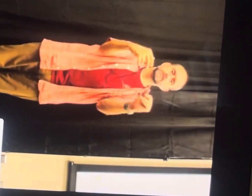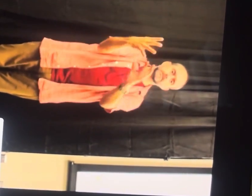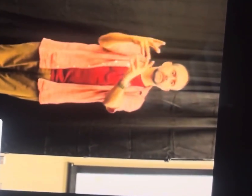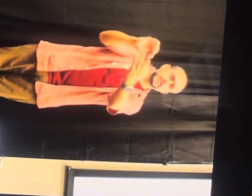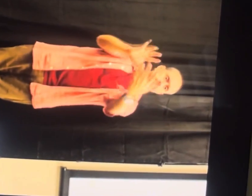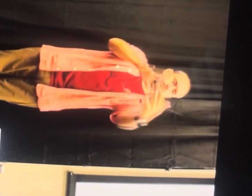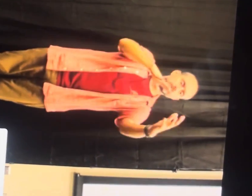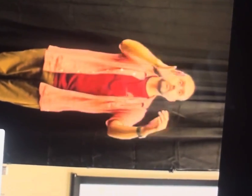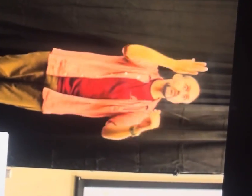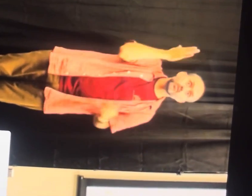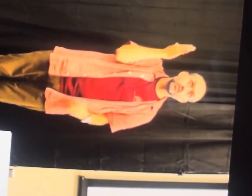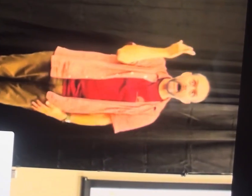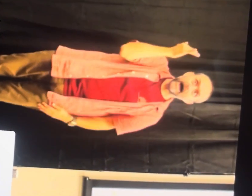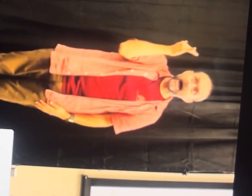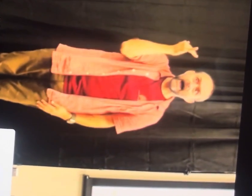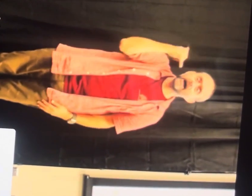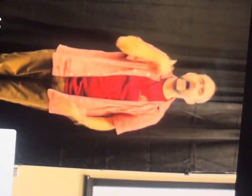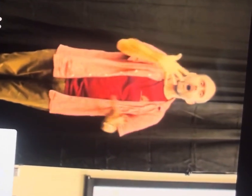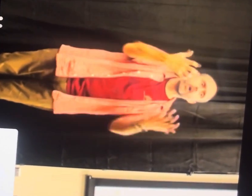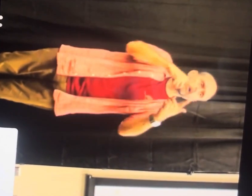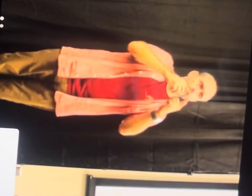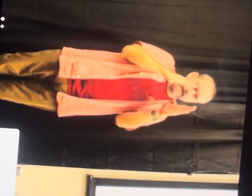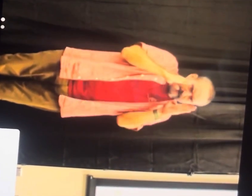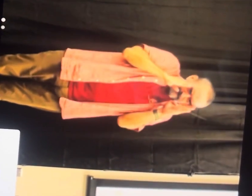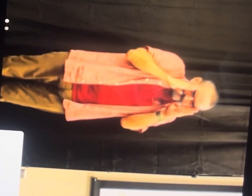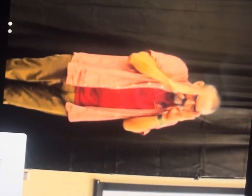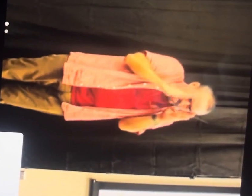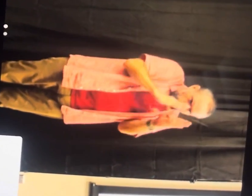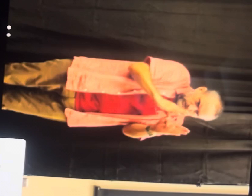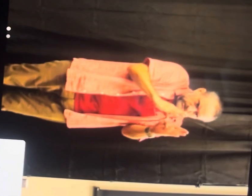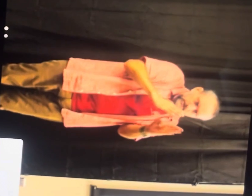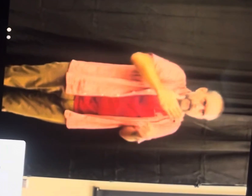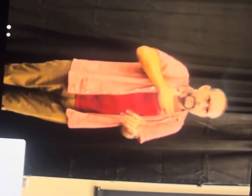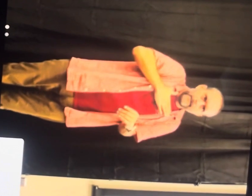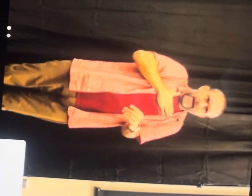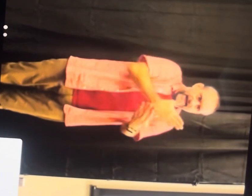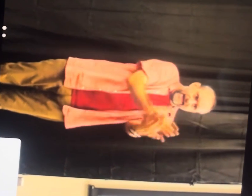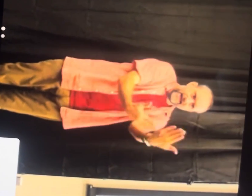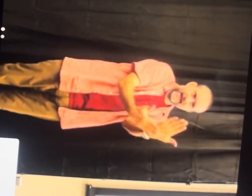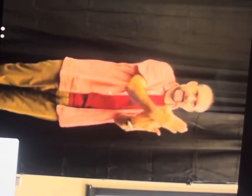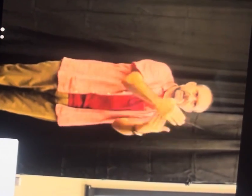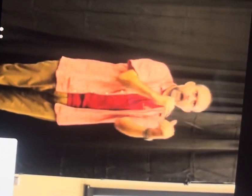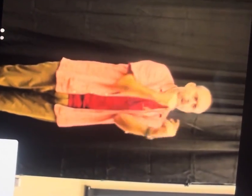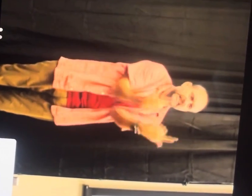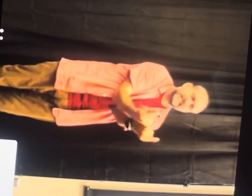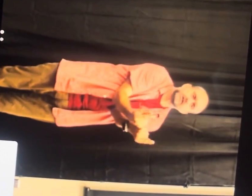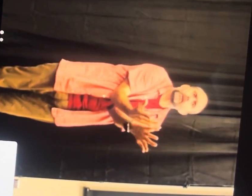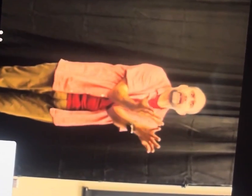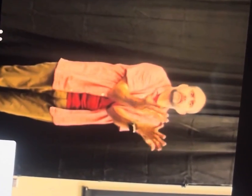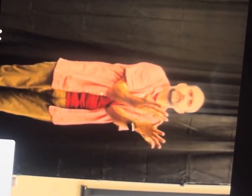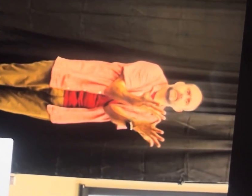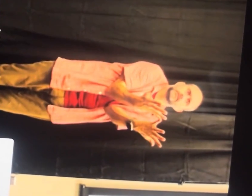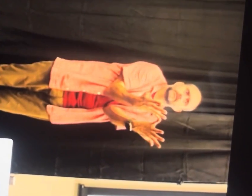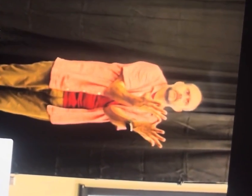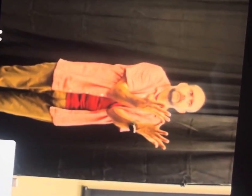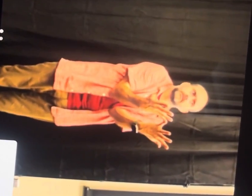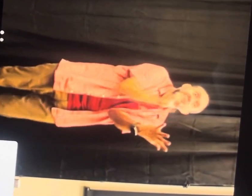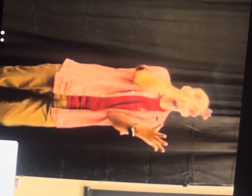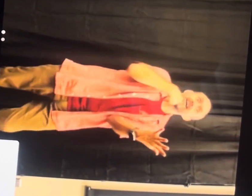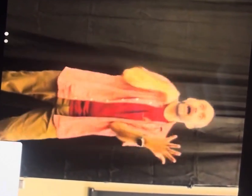it really works off of my facial expression. I really want you guys to focus on my